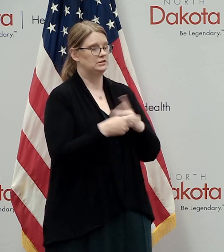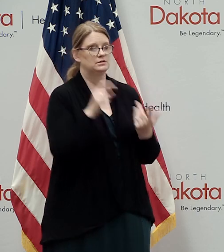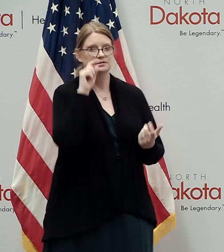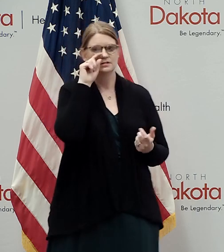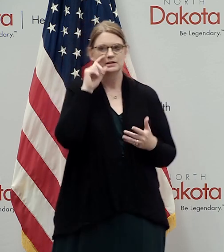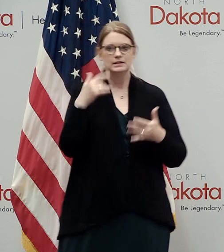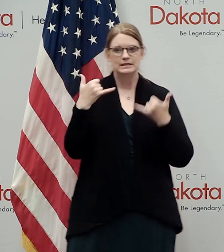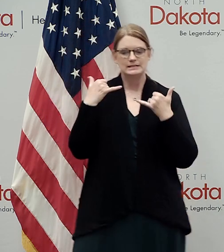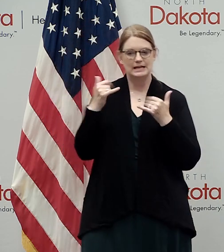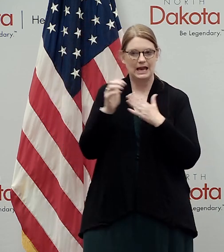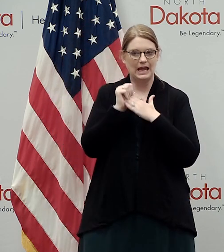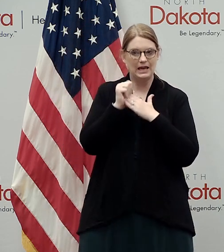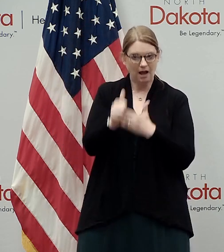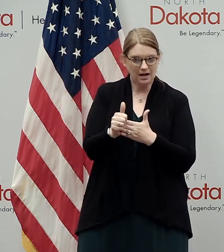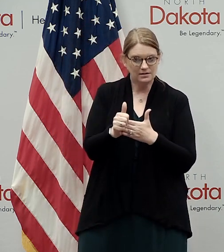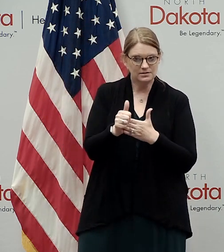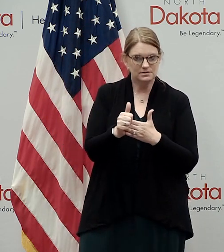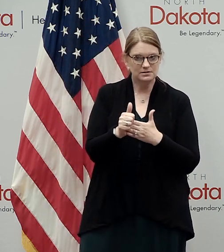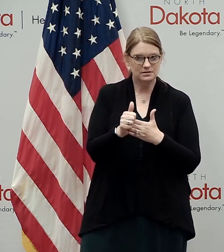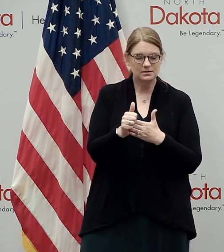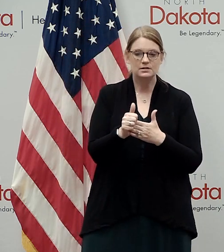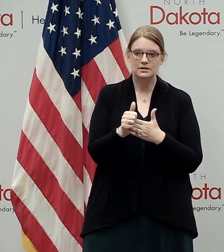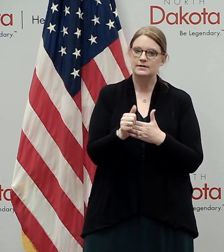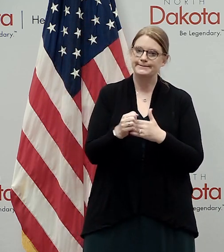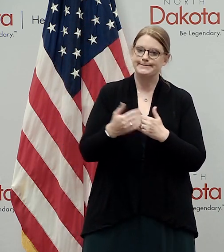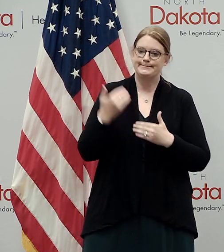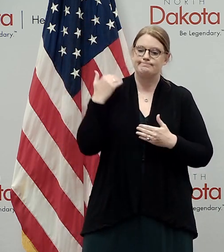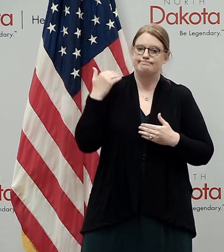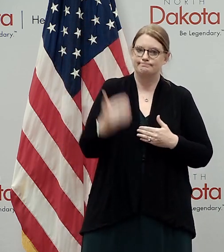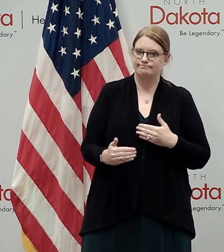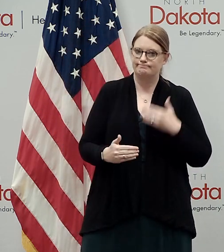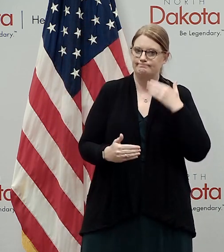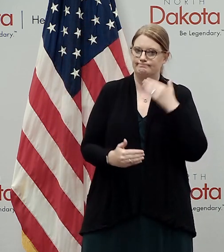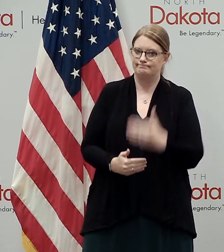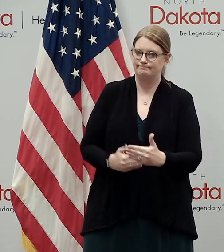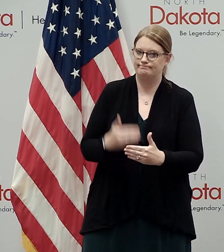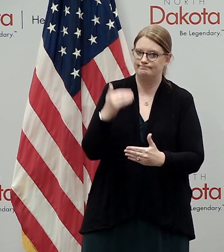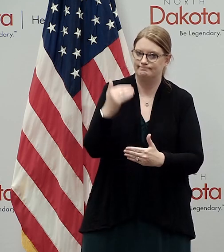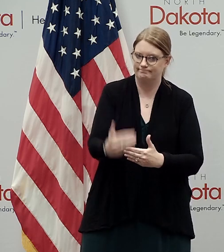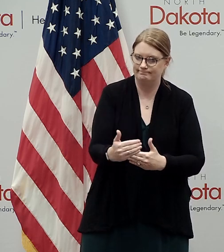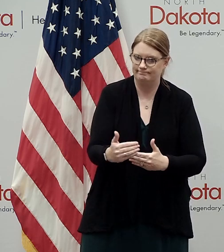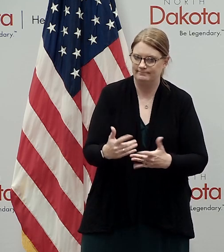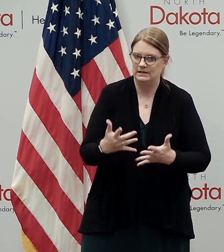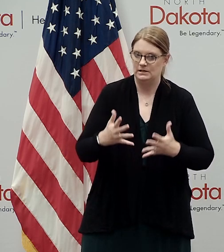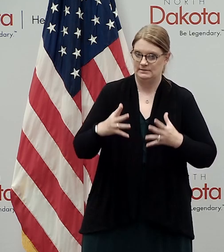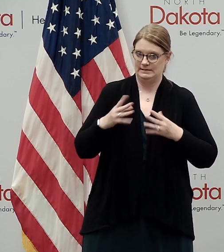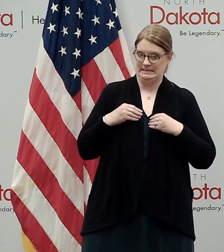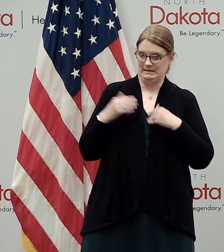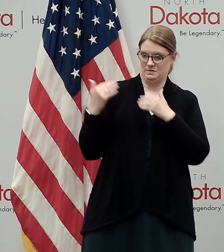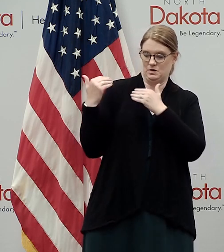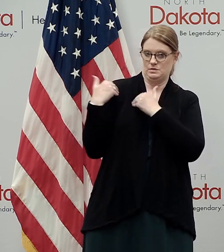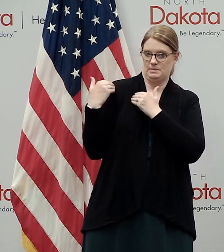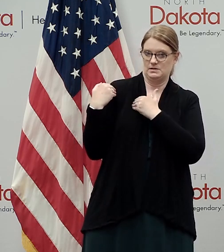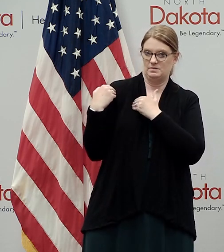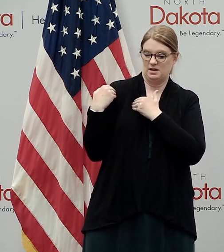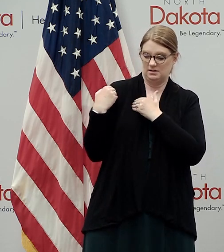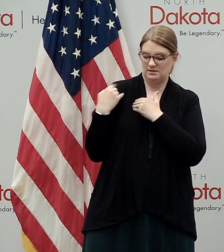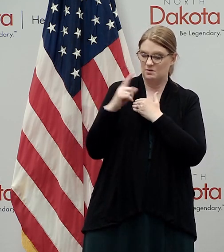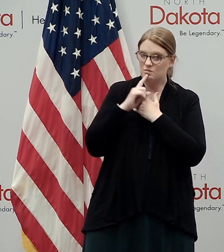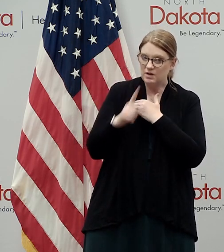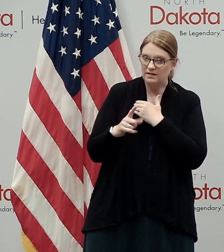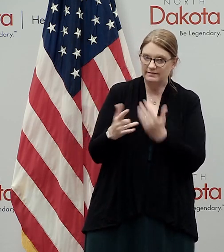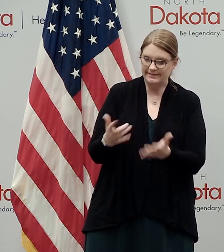Today's guidance begins our next step in this journey, in this responsibility that we have to our youngest citizens of North